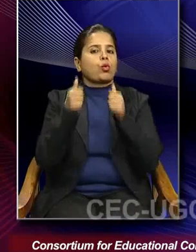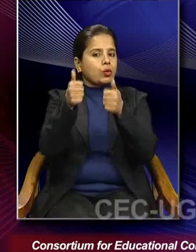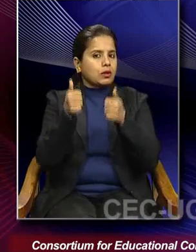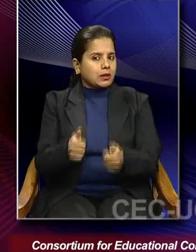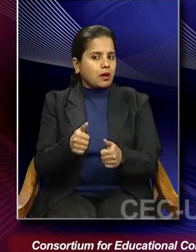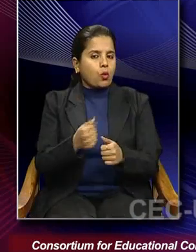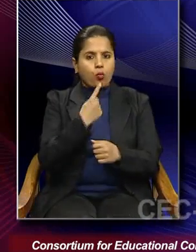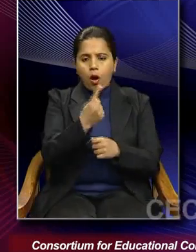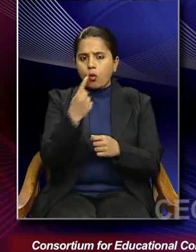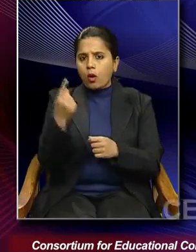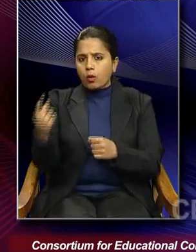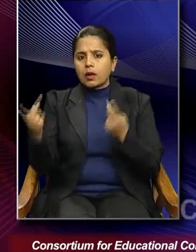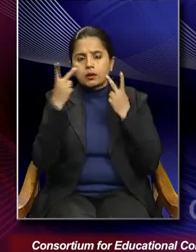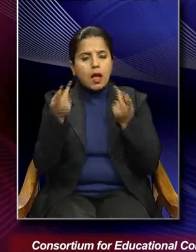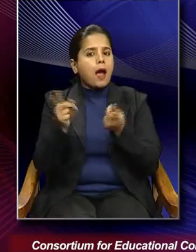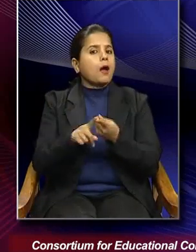each case.